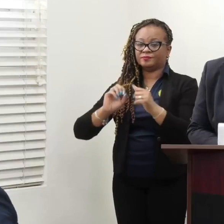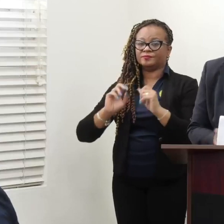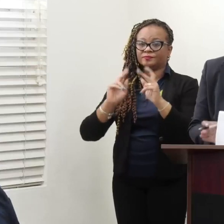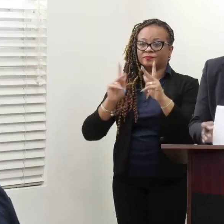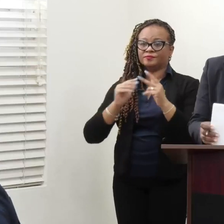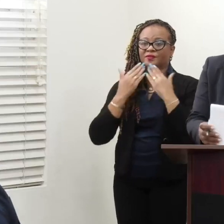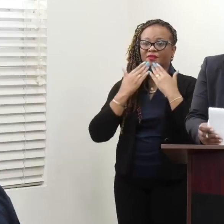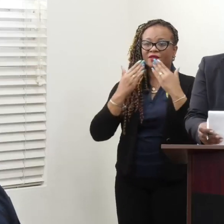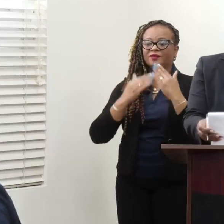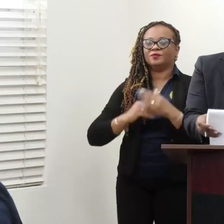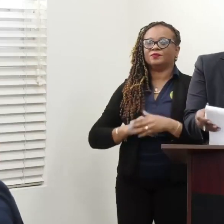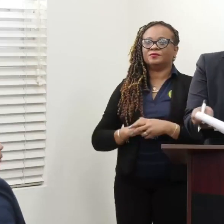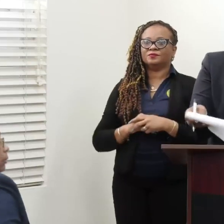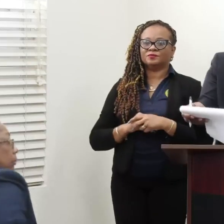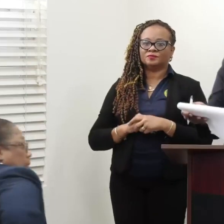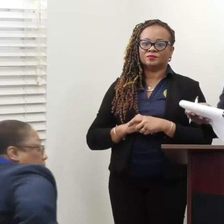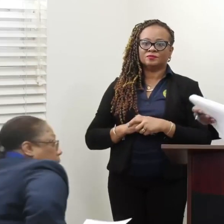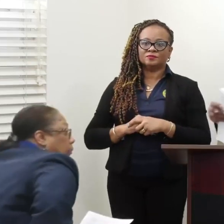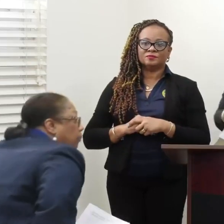Thank you.